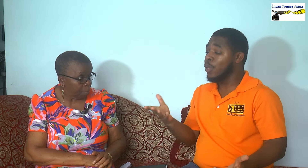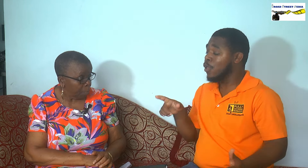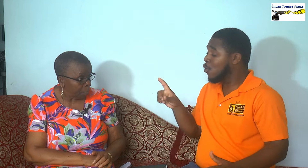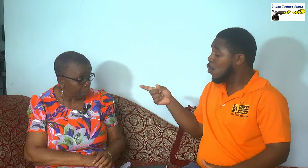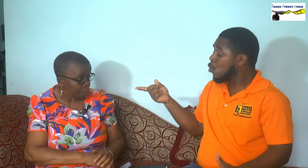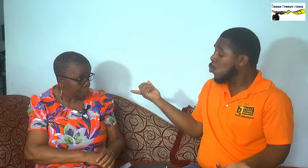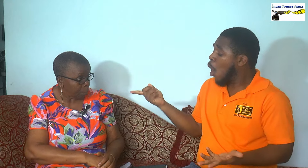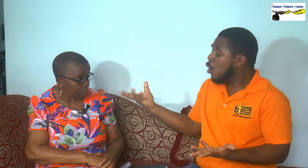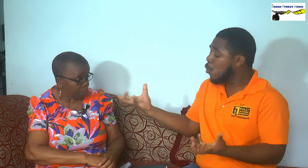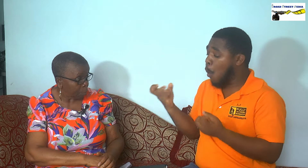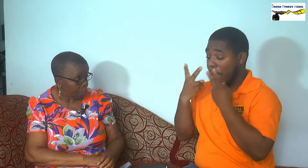So